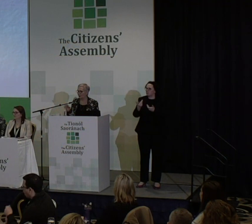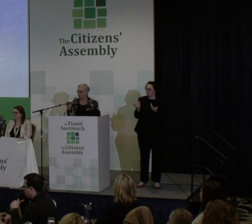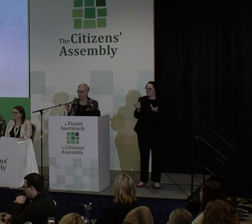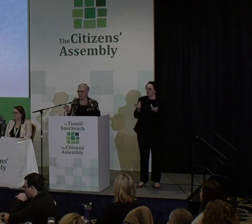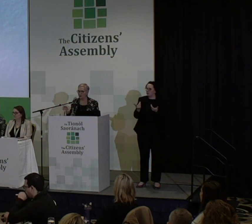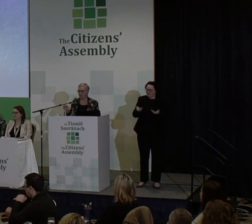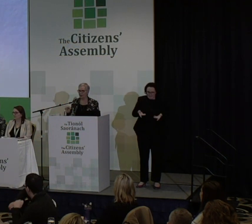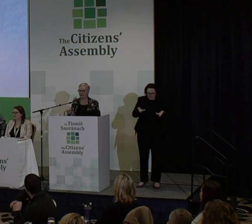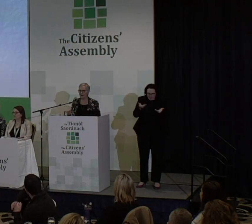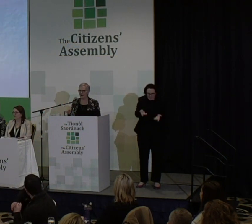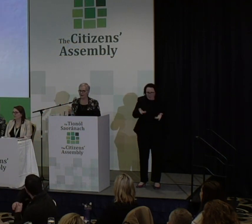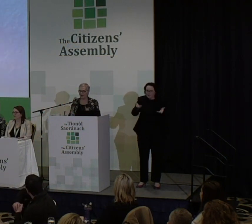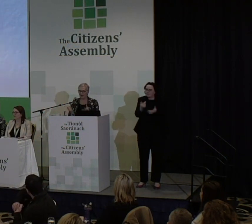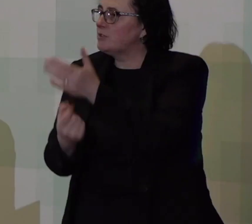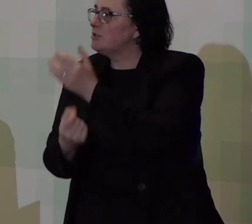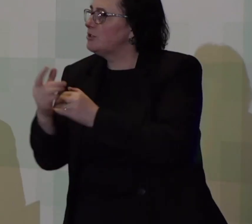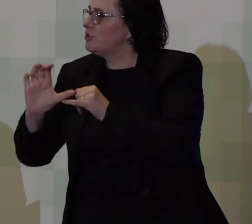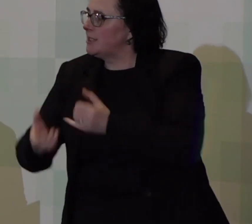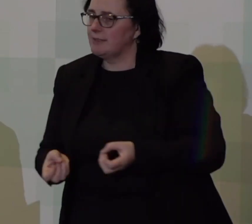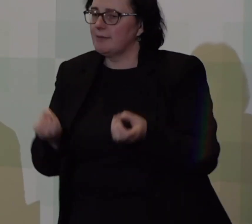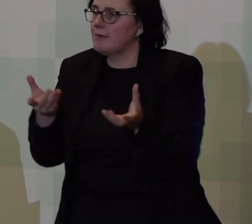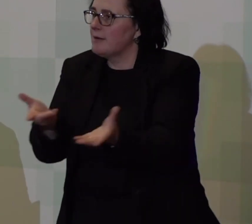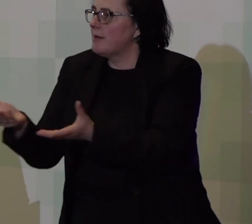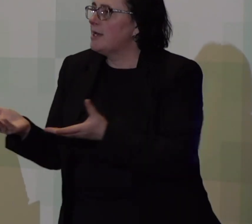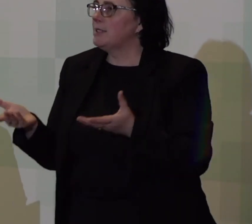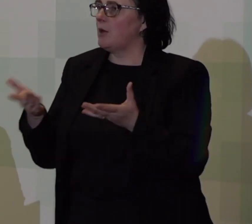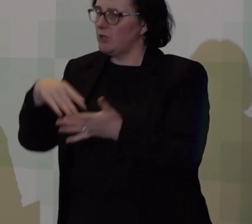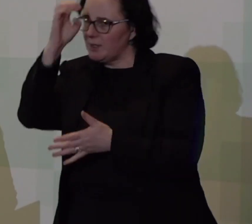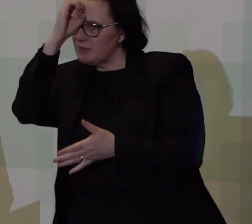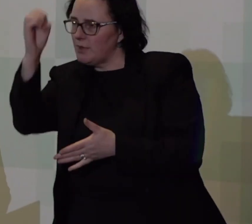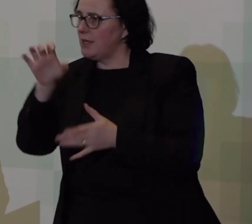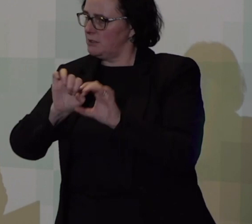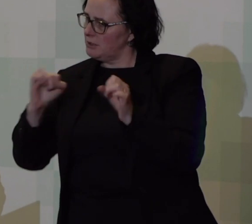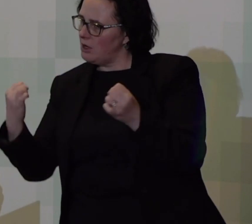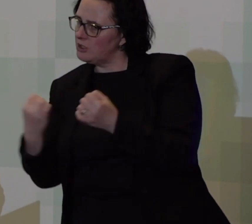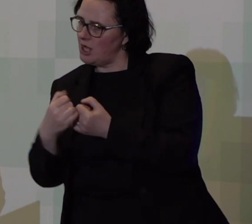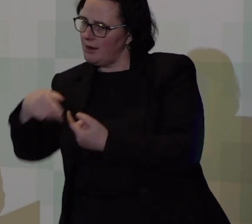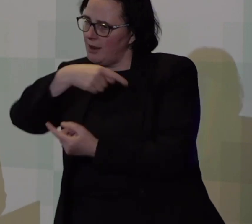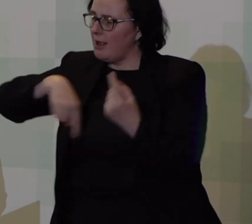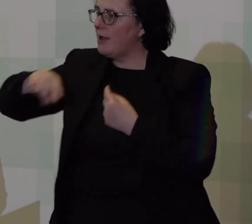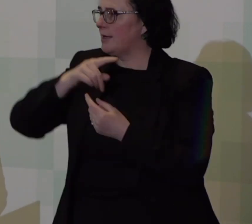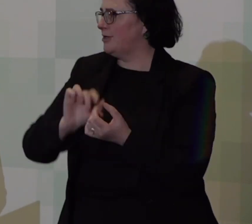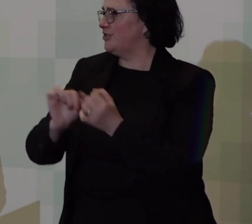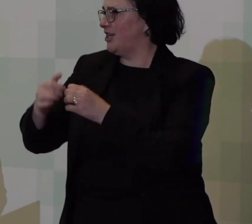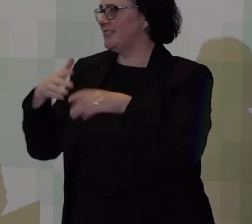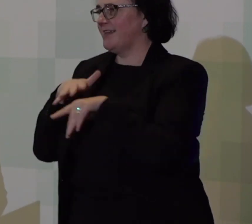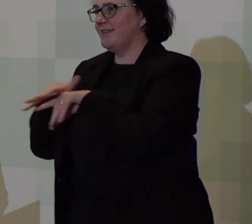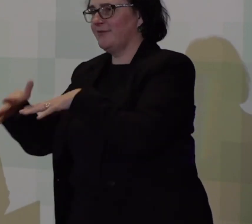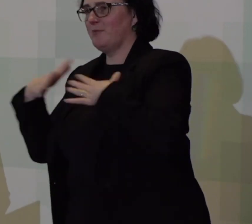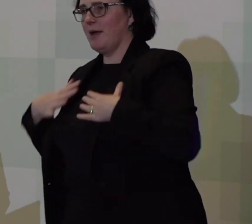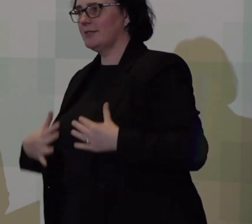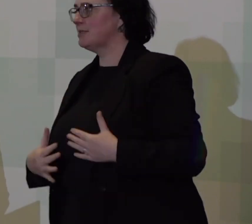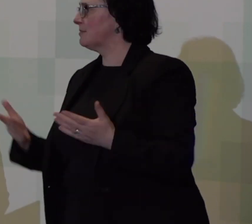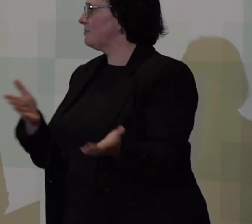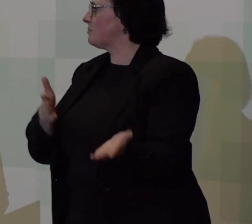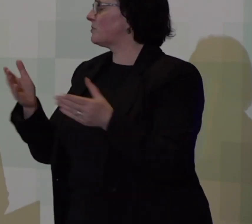So socialization and expectations can change biology. And here's where stereotypes come in.